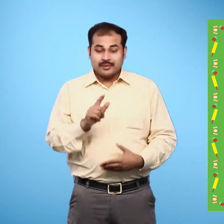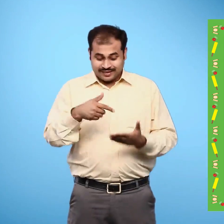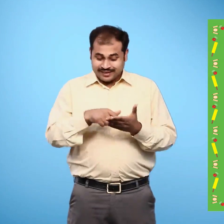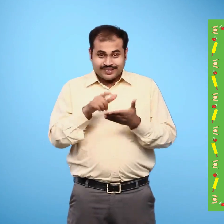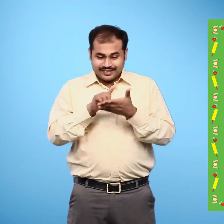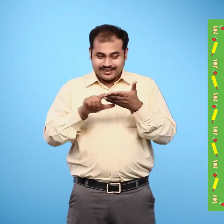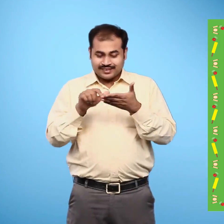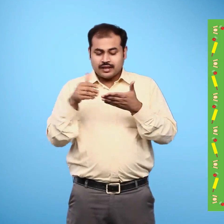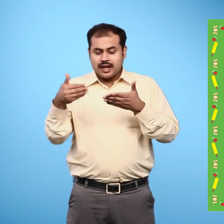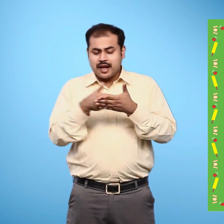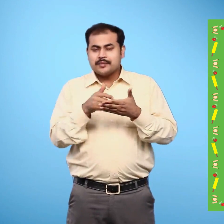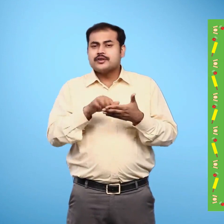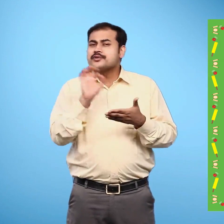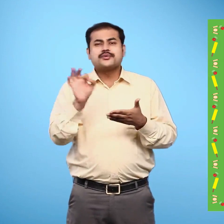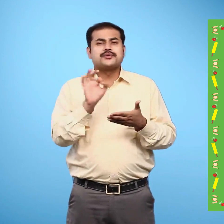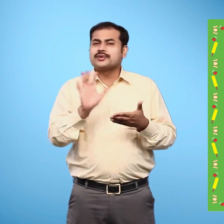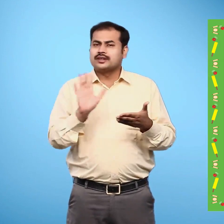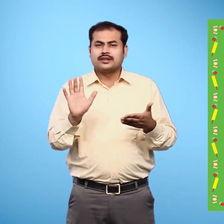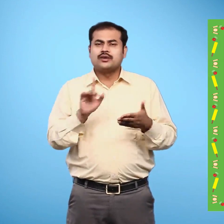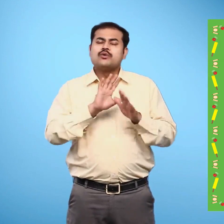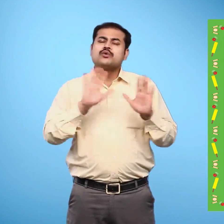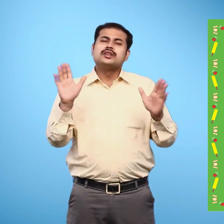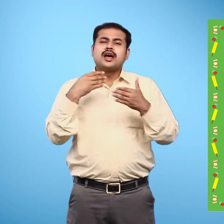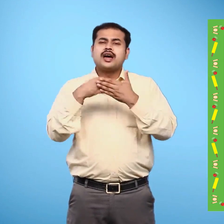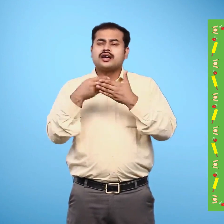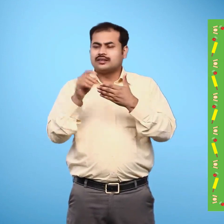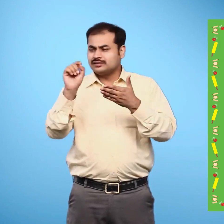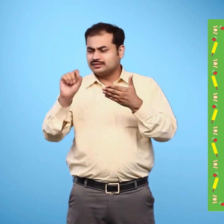and mailing without an envelope.